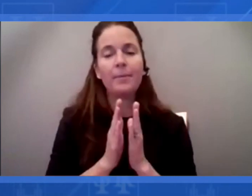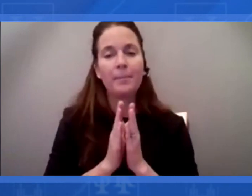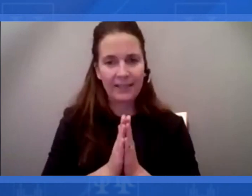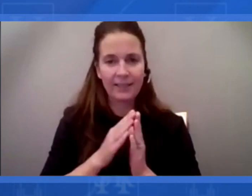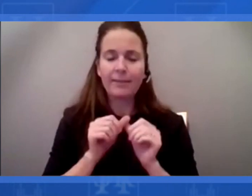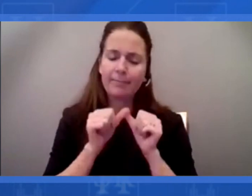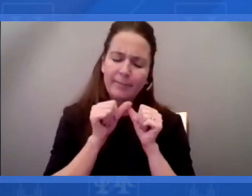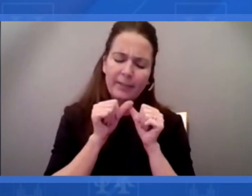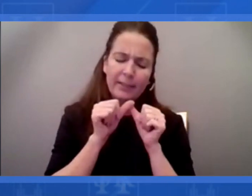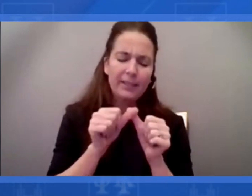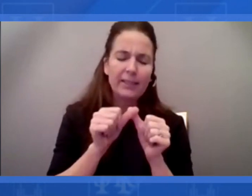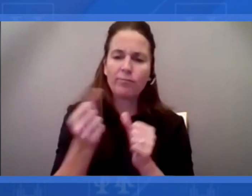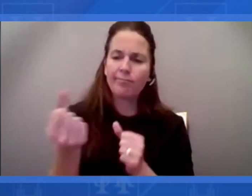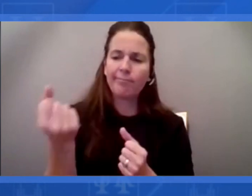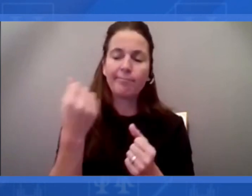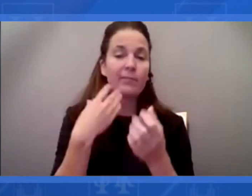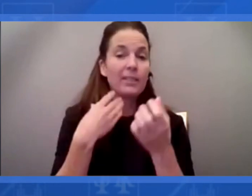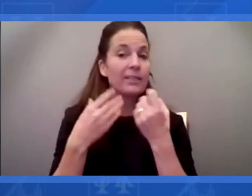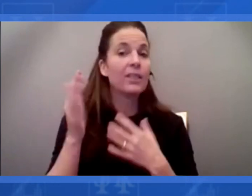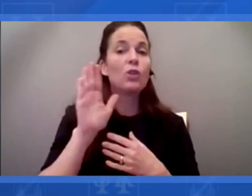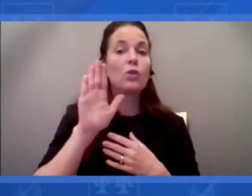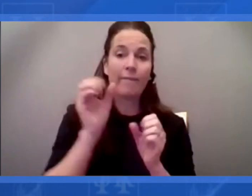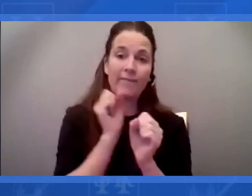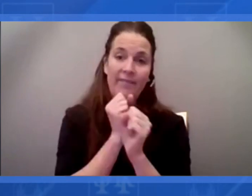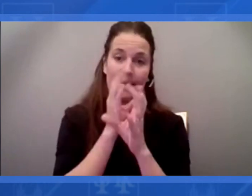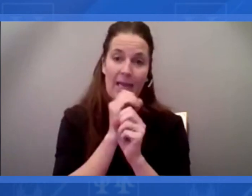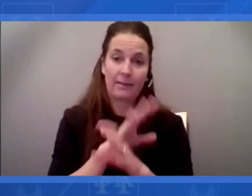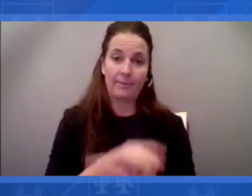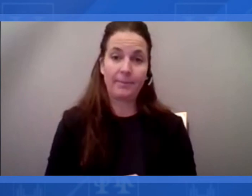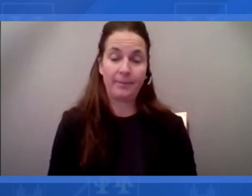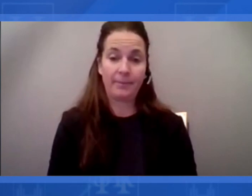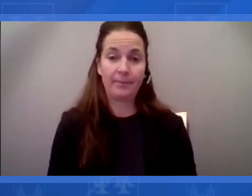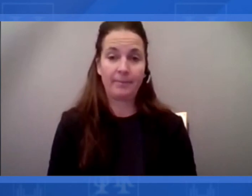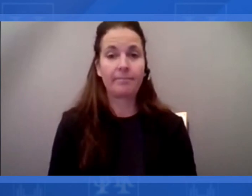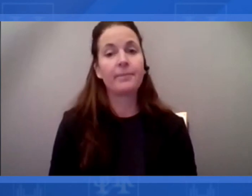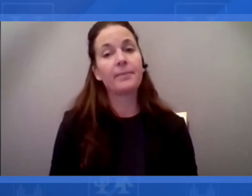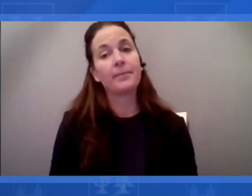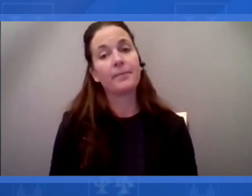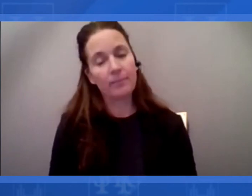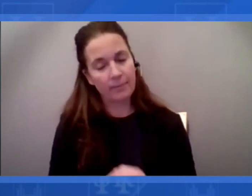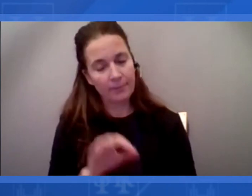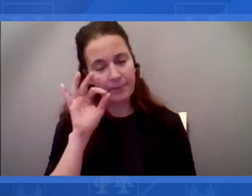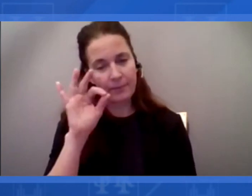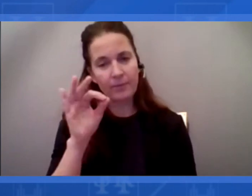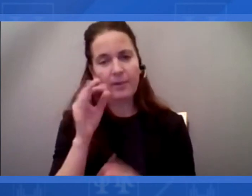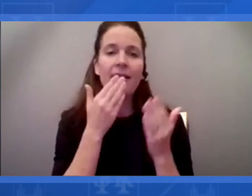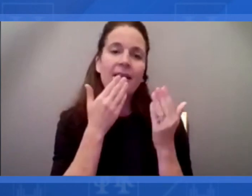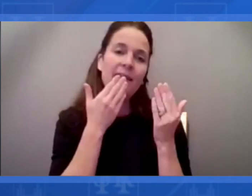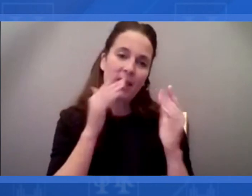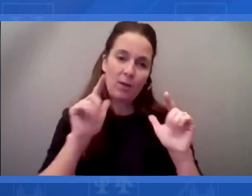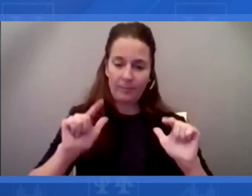your feedback with us always. Thank you, and I'll pass back to Michelle now.